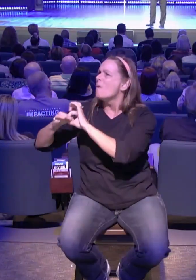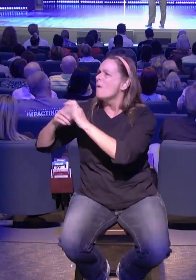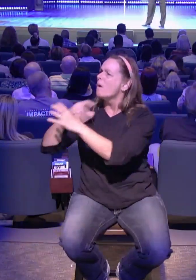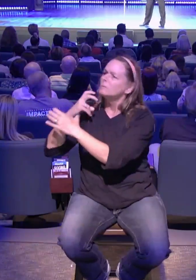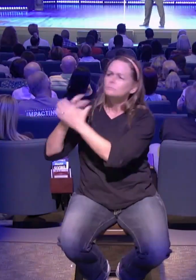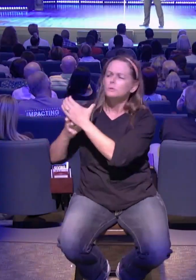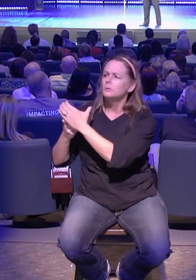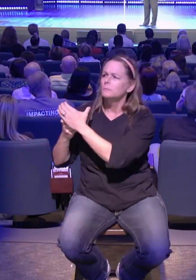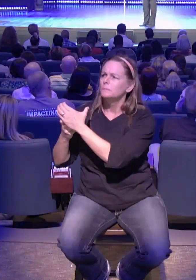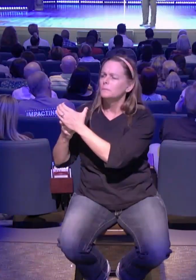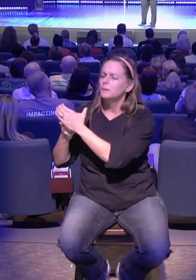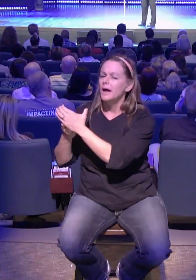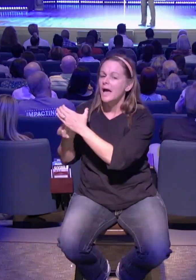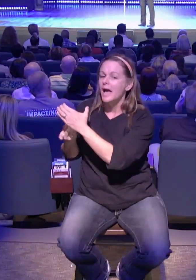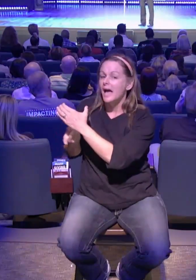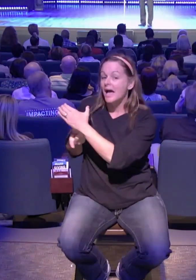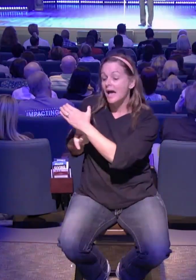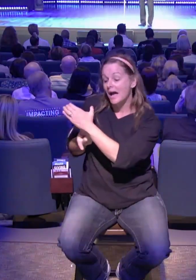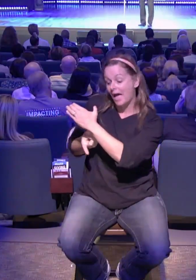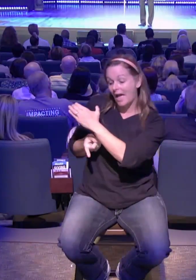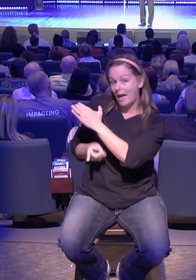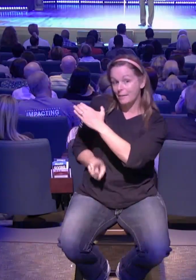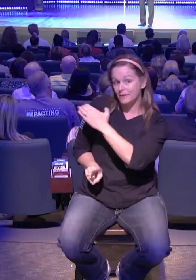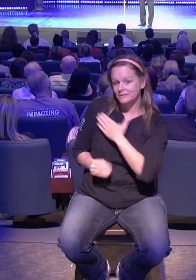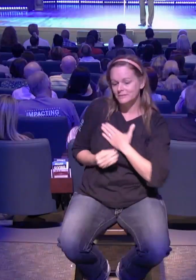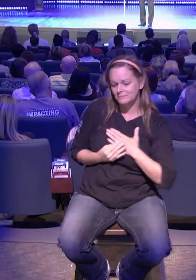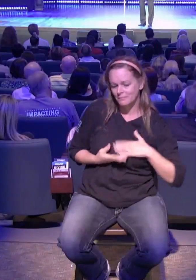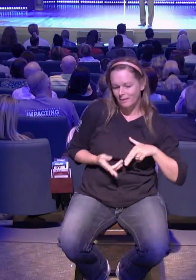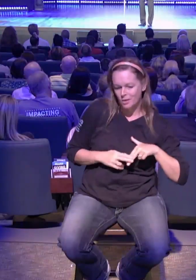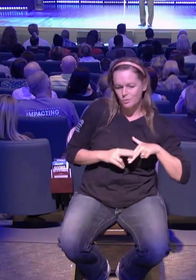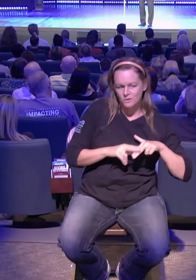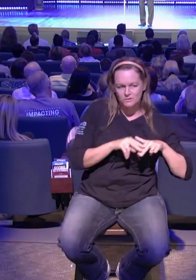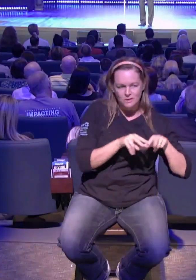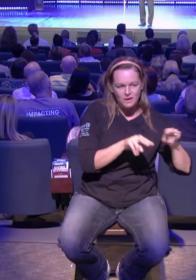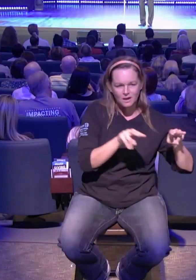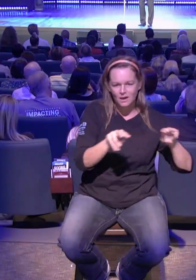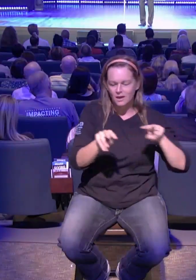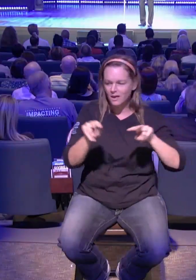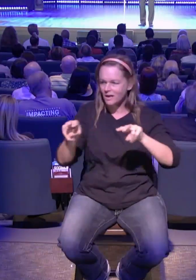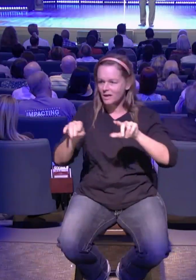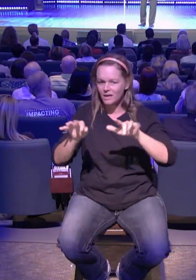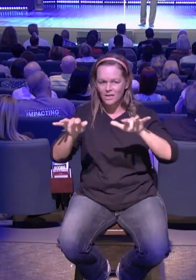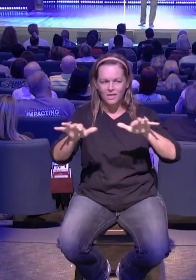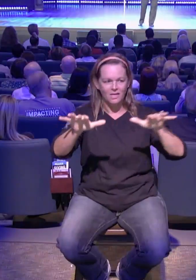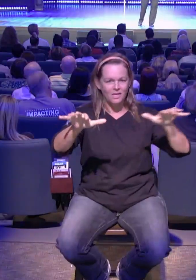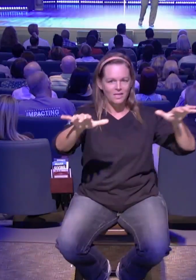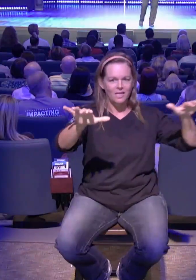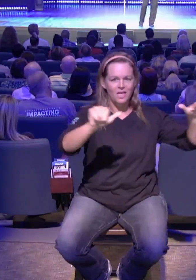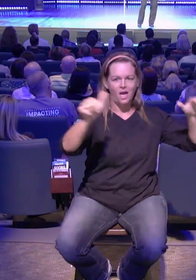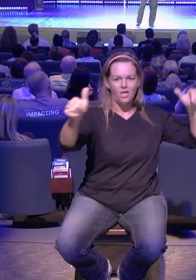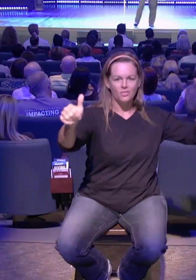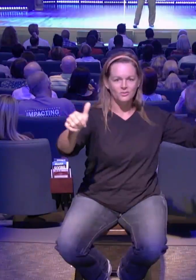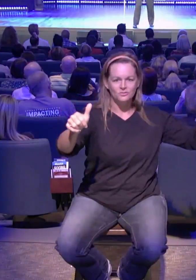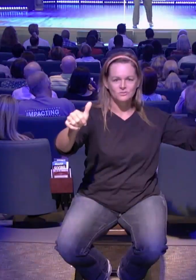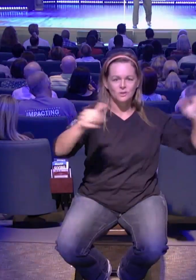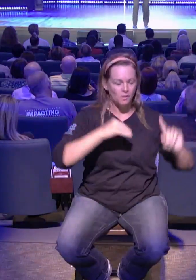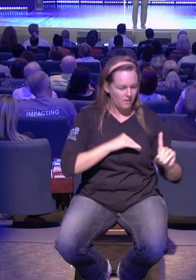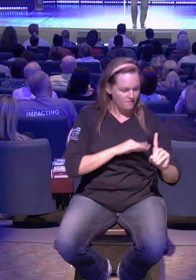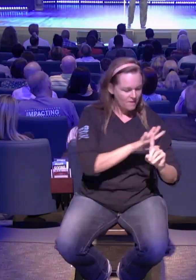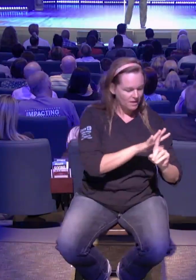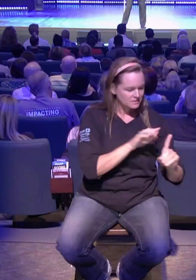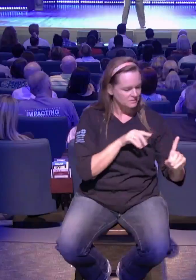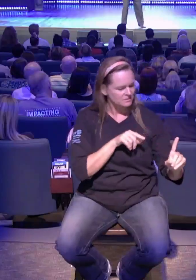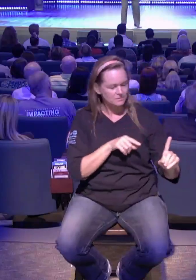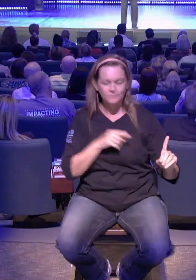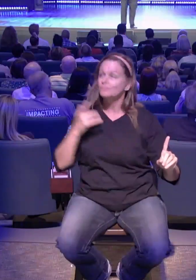Now, here's an interesting thing. They brought this lame man every day to the temple gates. This was not the first time that Peter